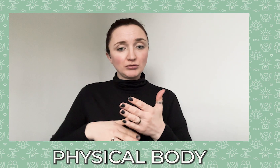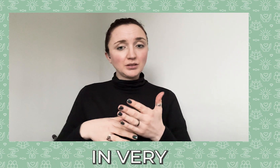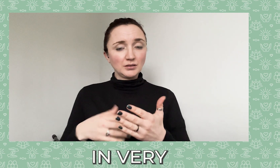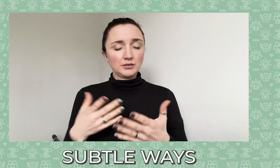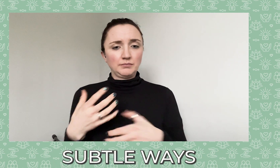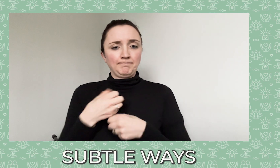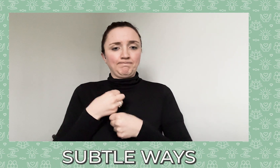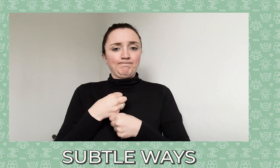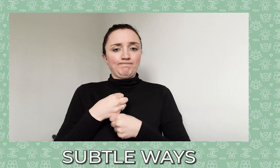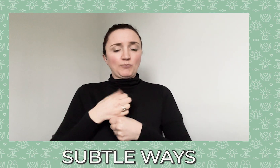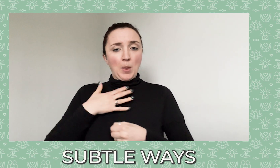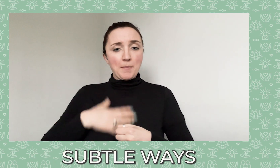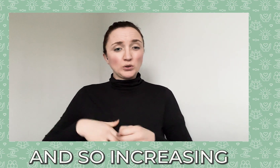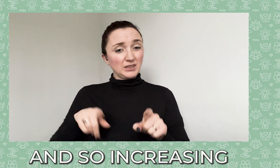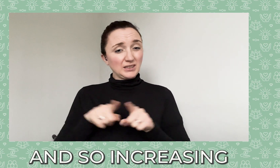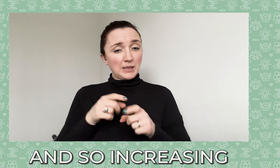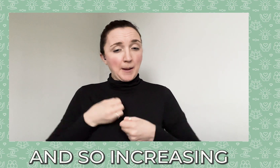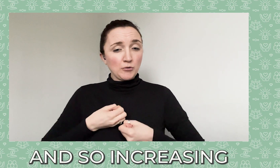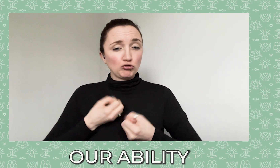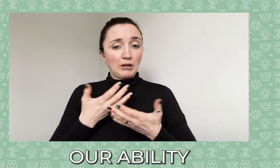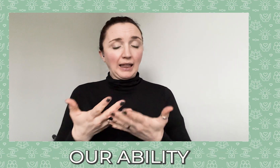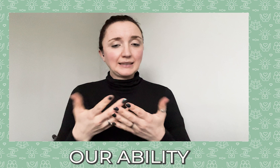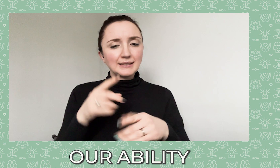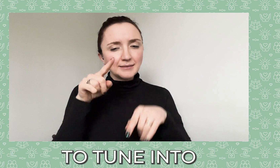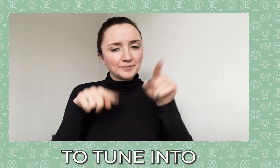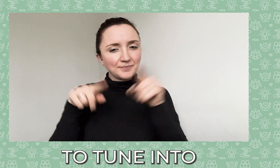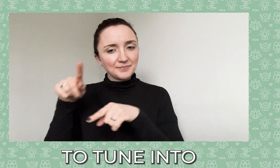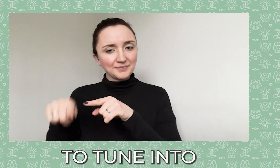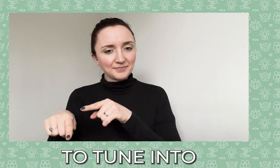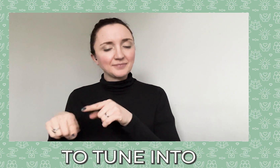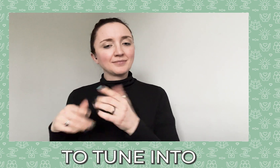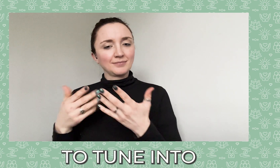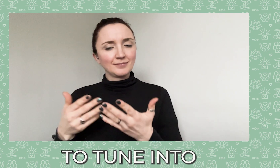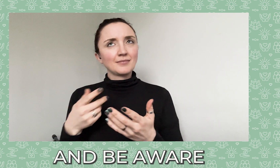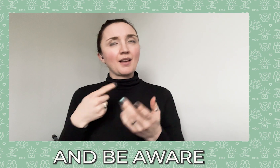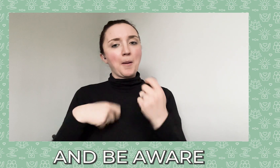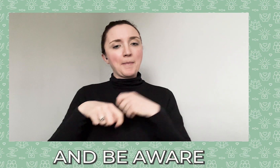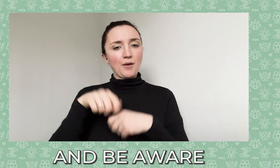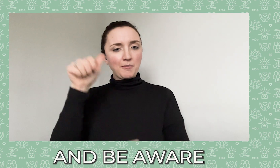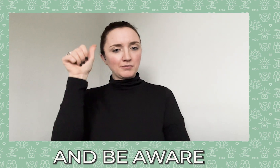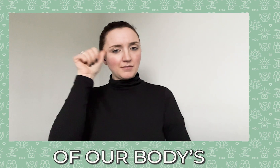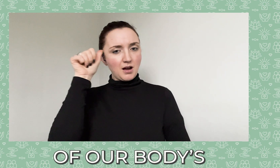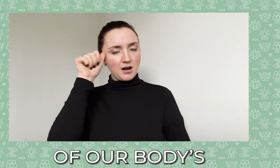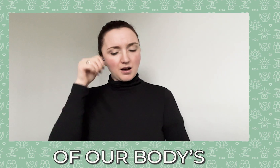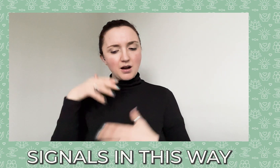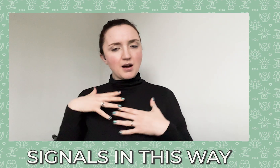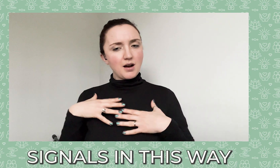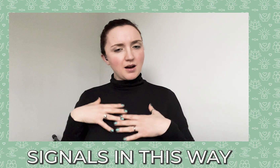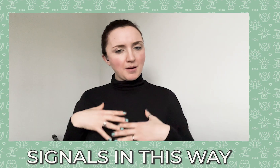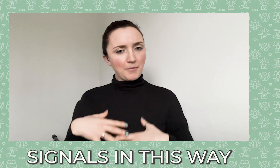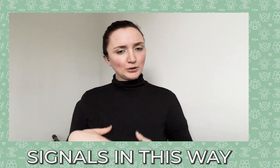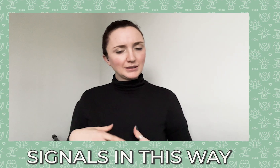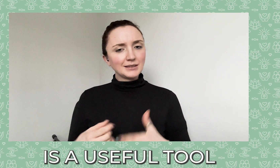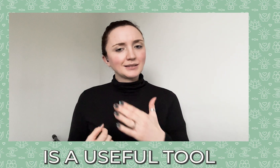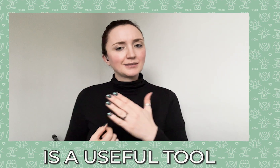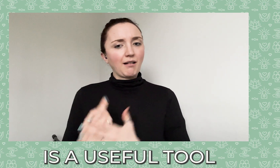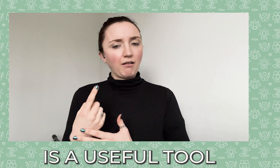very subtle ways. And so increasing our ability to tune into and be aware of our body's signals in this way is a useful